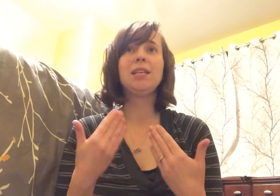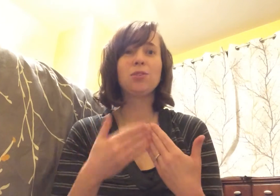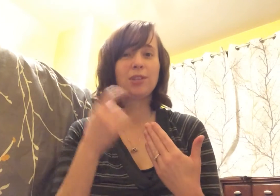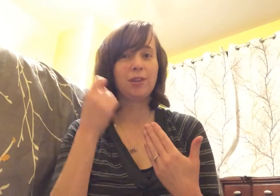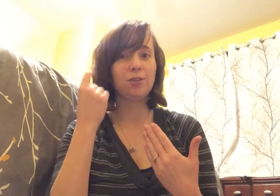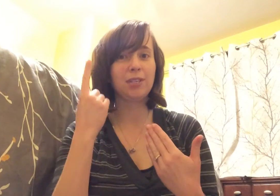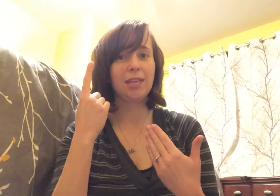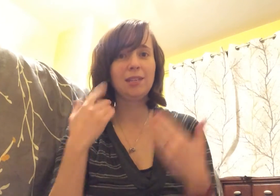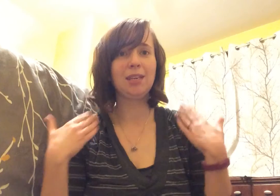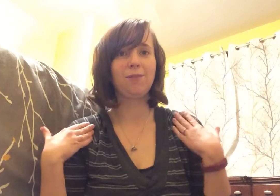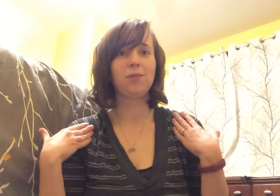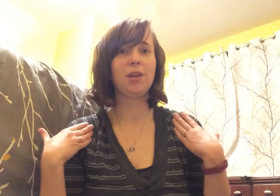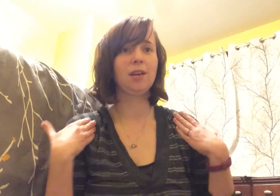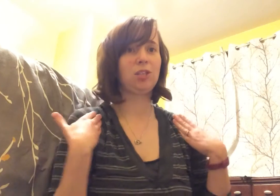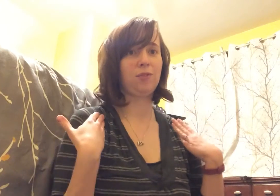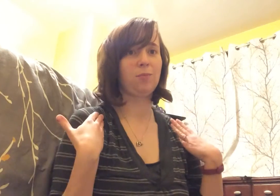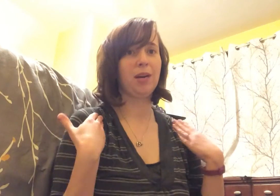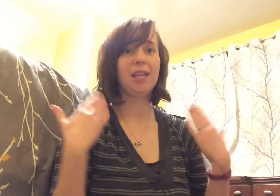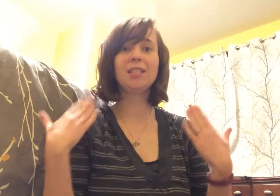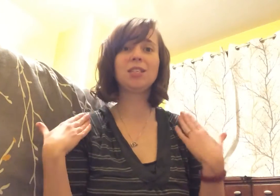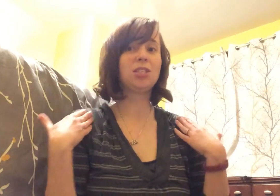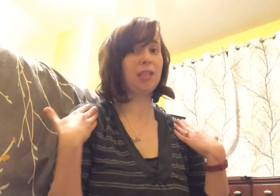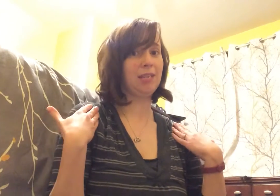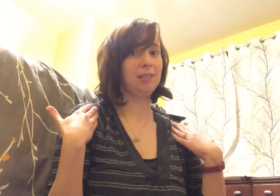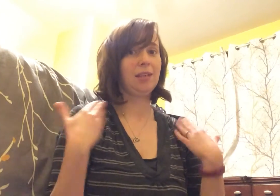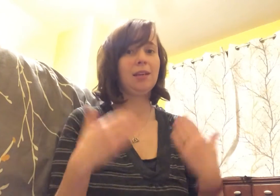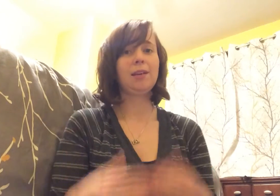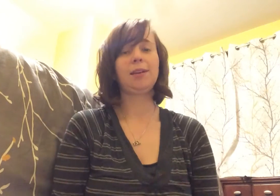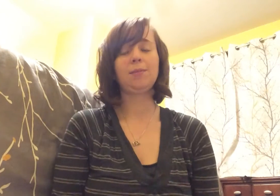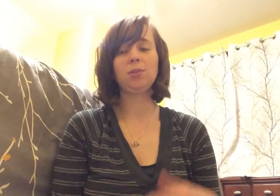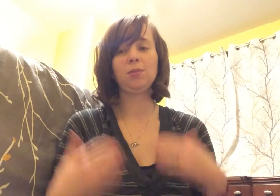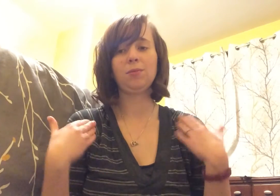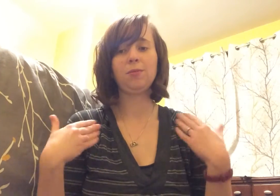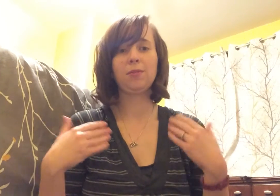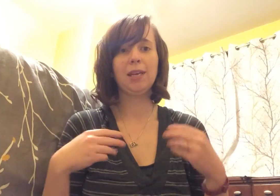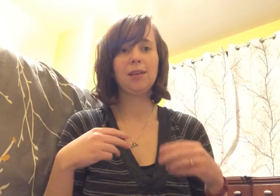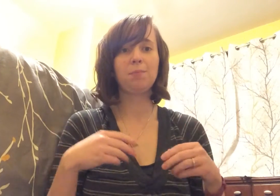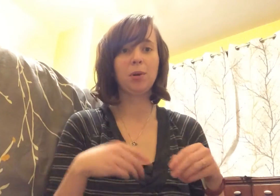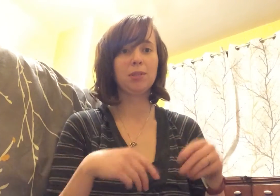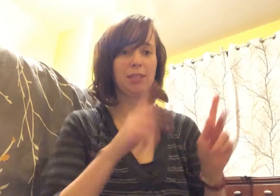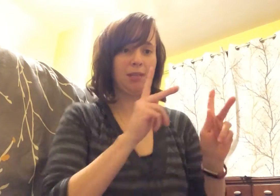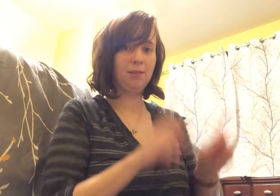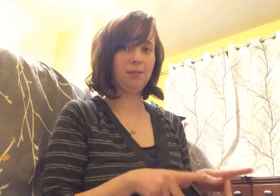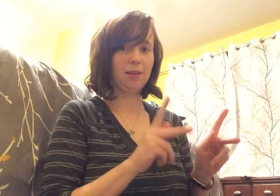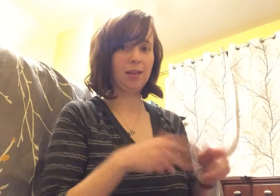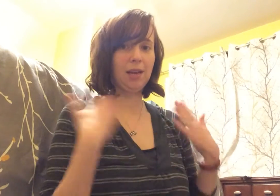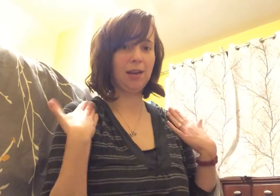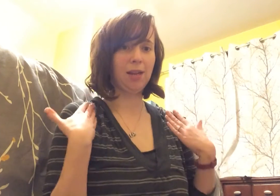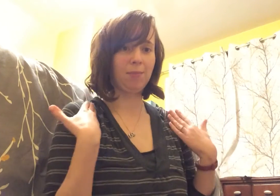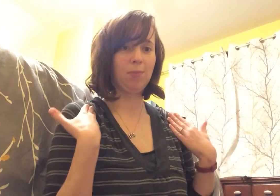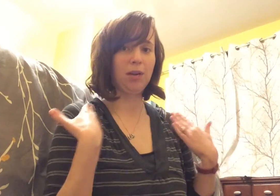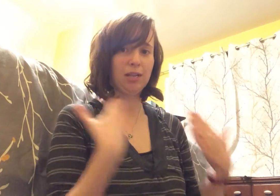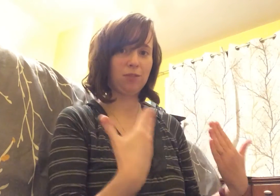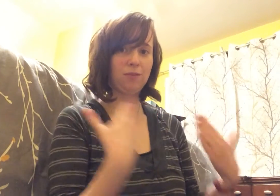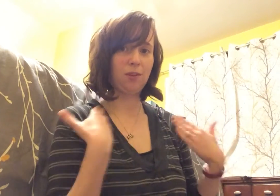easier to understand if you kind of shift your body. It's just slight. So for like person, I kind of have my body shifted at